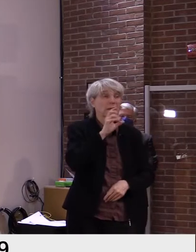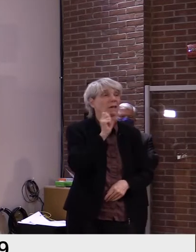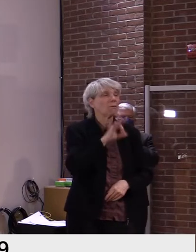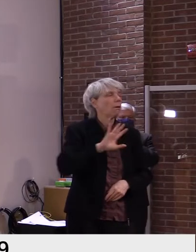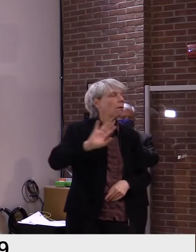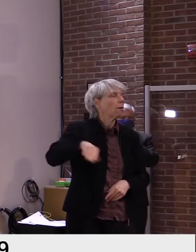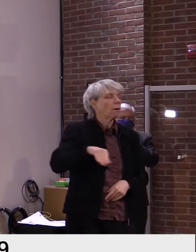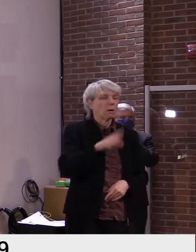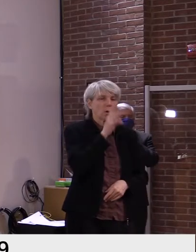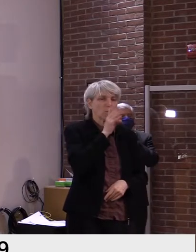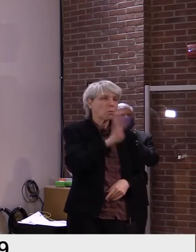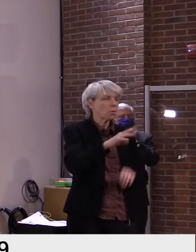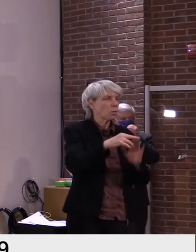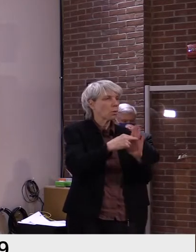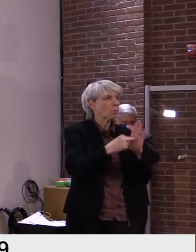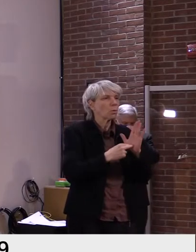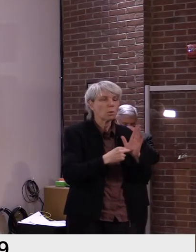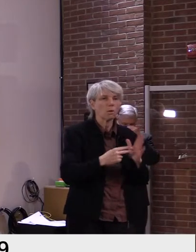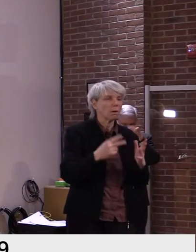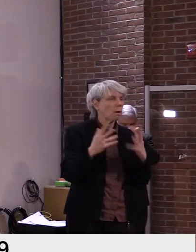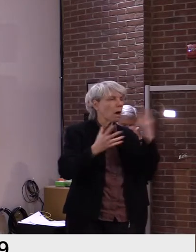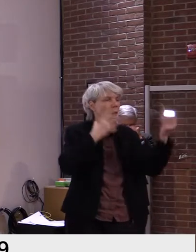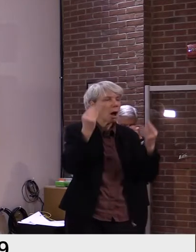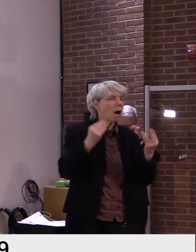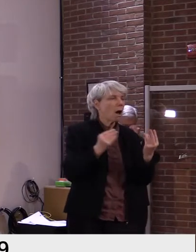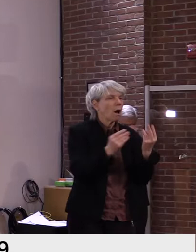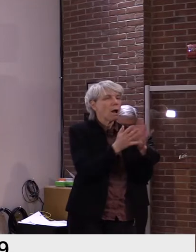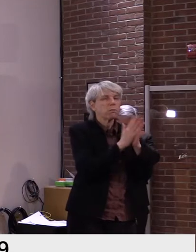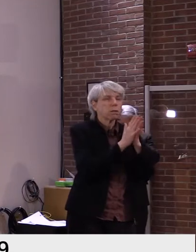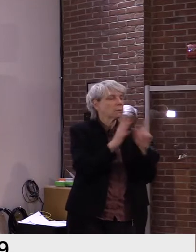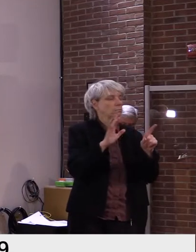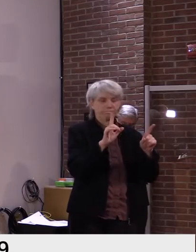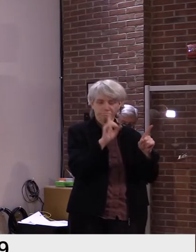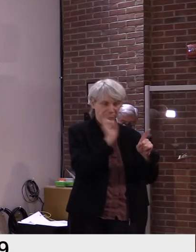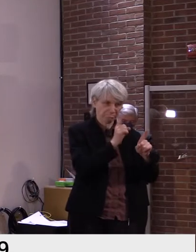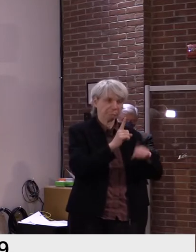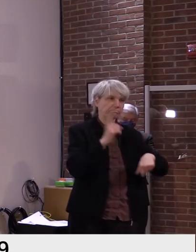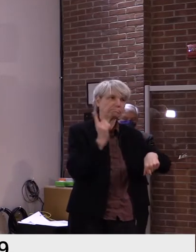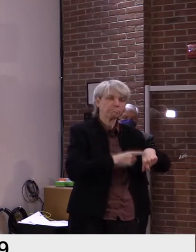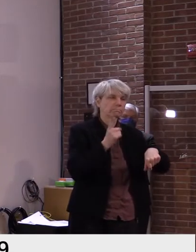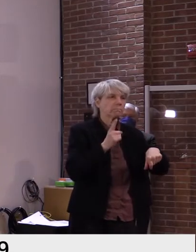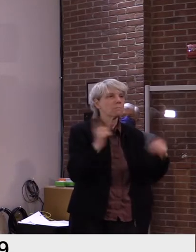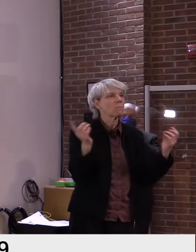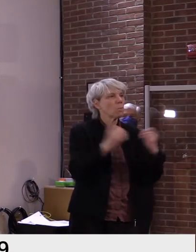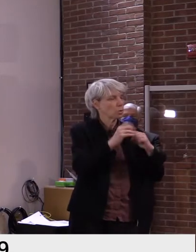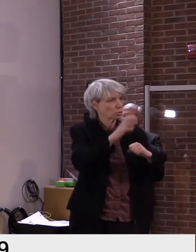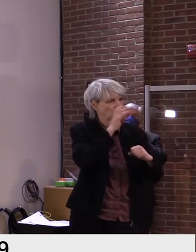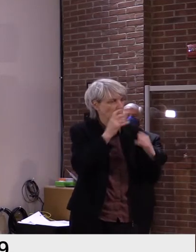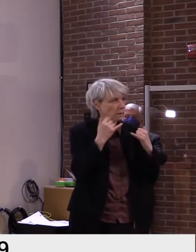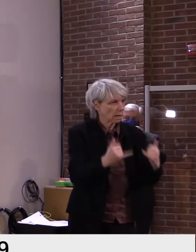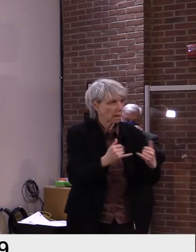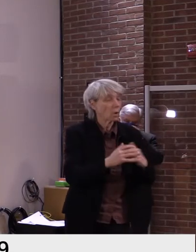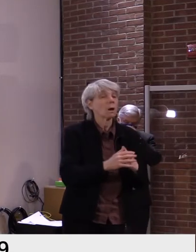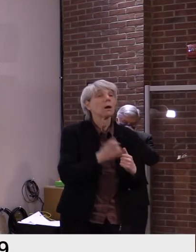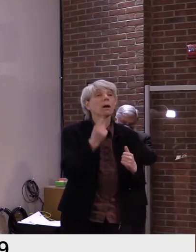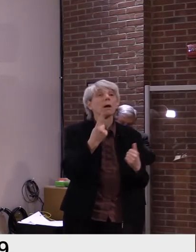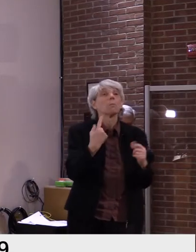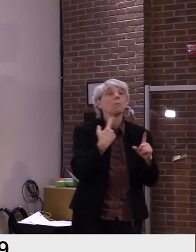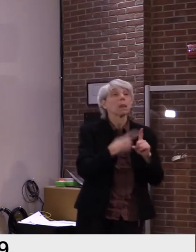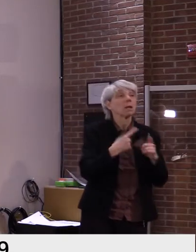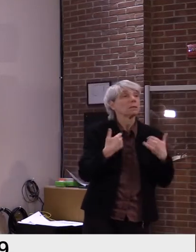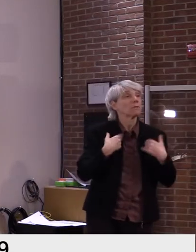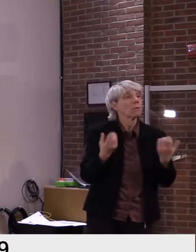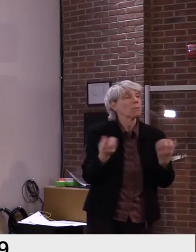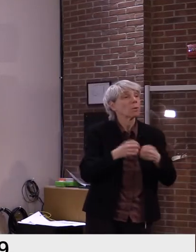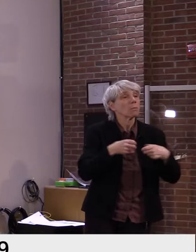the isolation of their rooms, created ample quarantine housing, and a positive result is that most of their athletic teams are